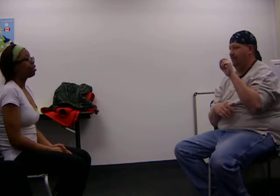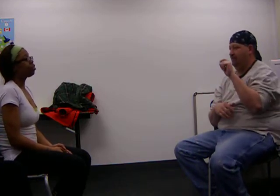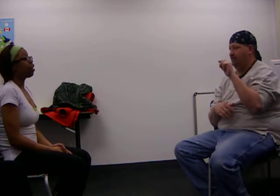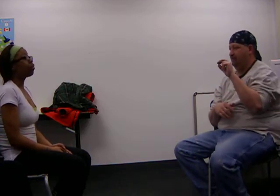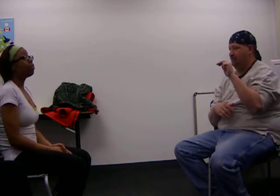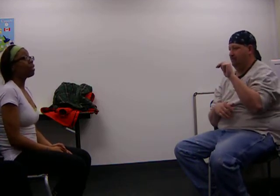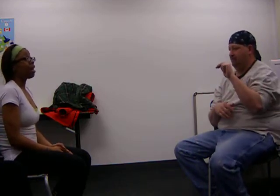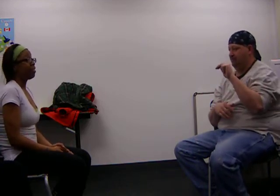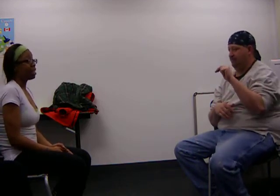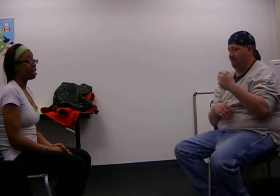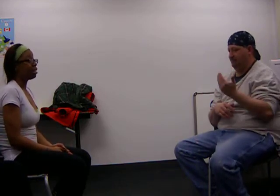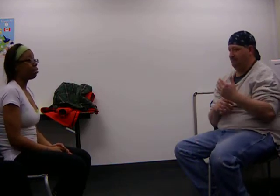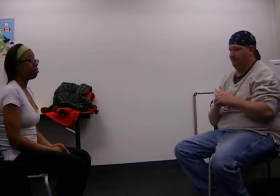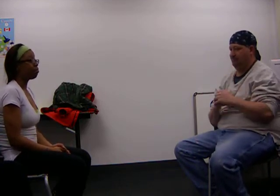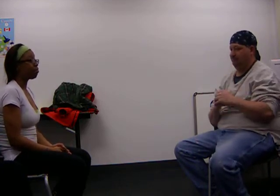So I grew up in Evanston,